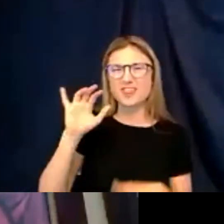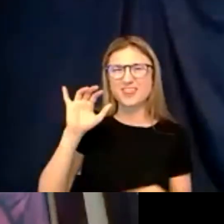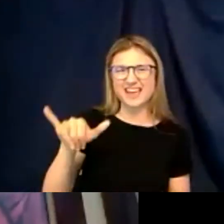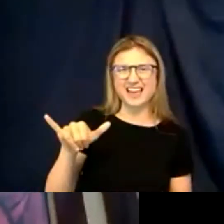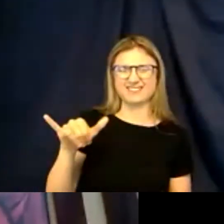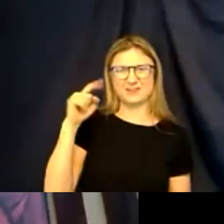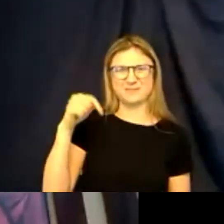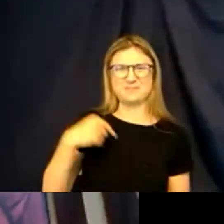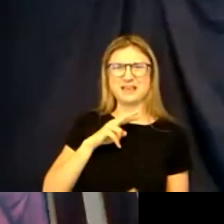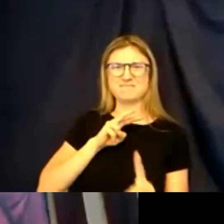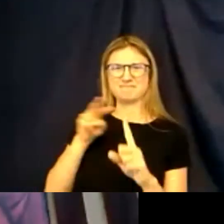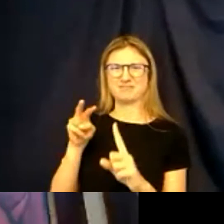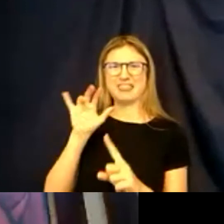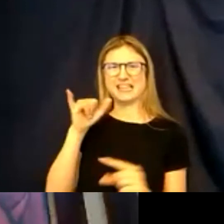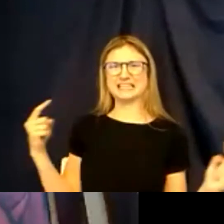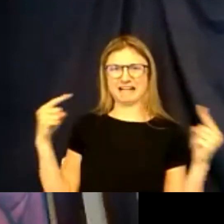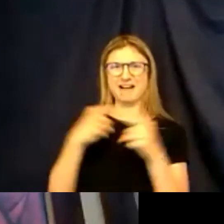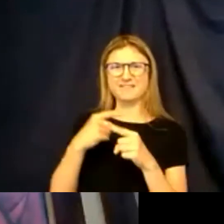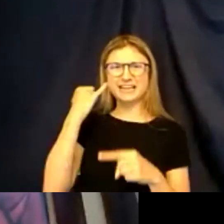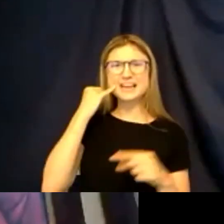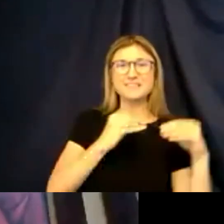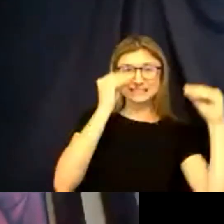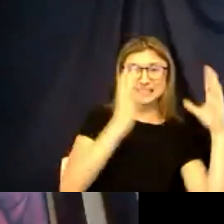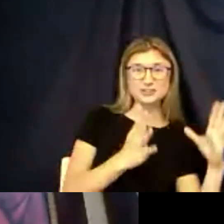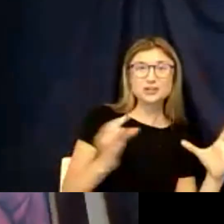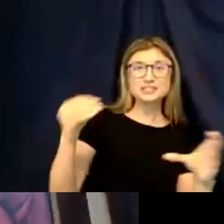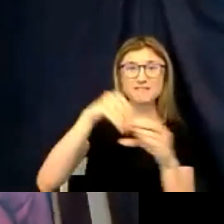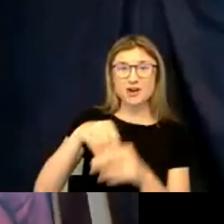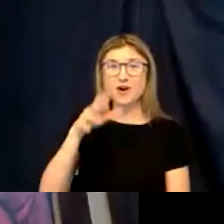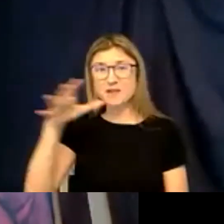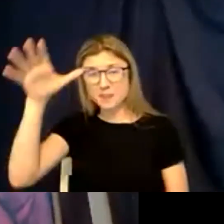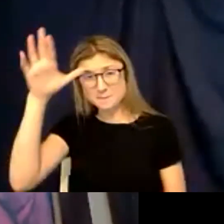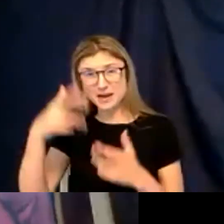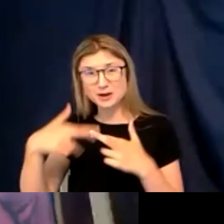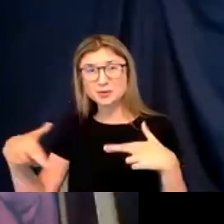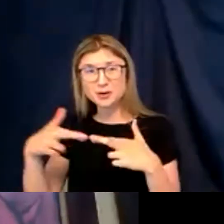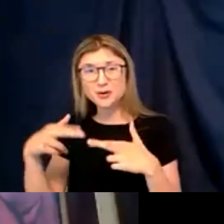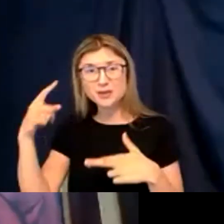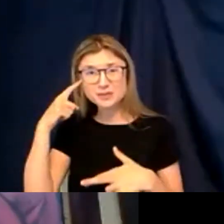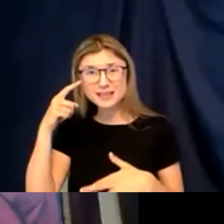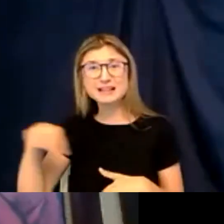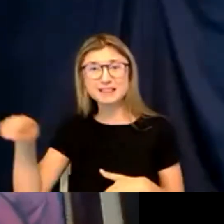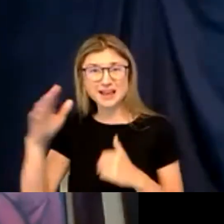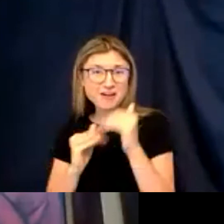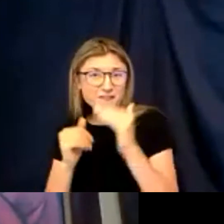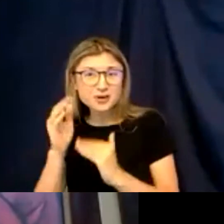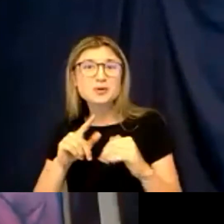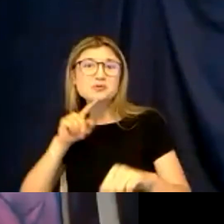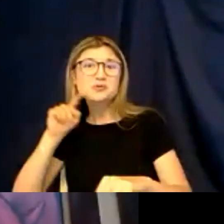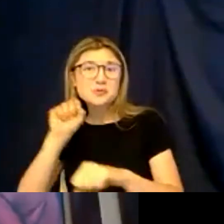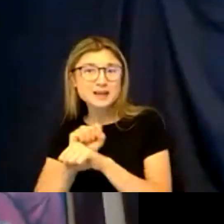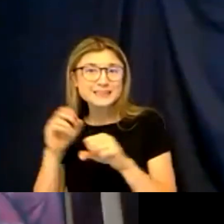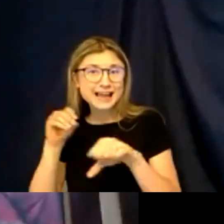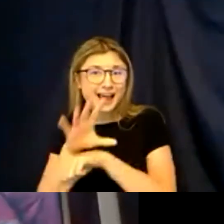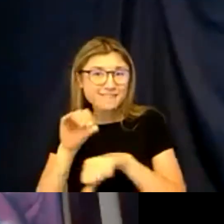role, I'm not so sure they're going to be comfortable to truly advise on something that may be